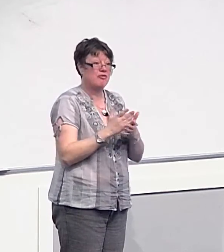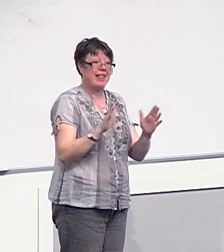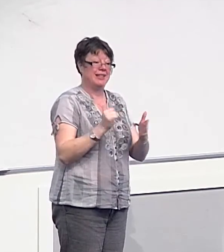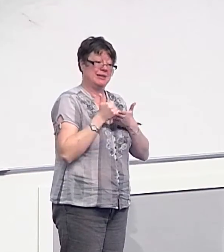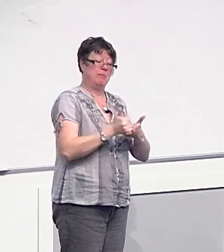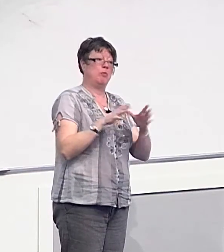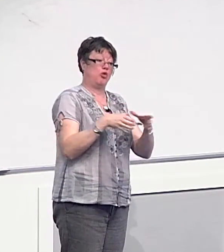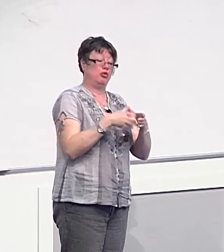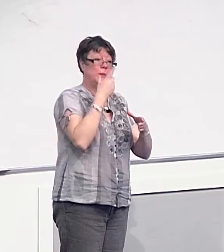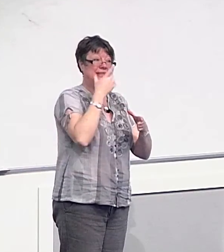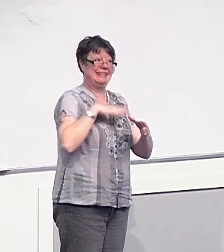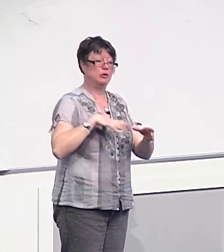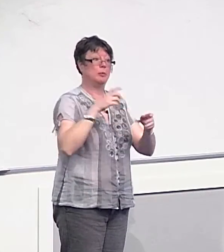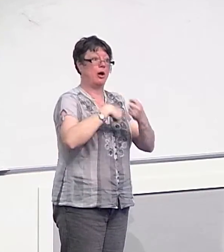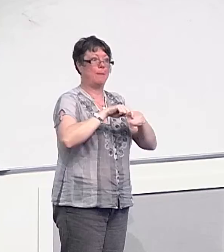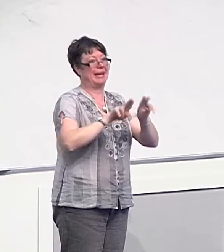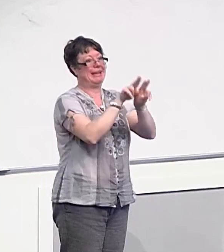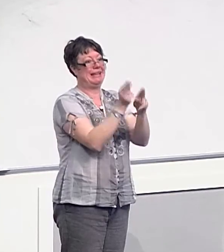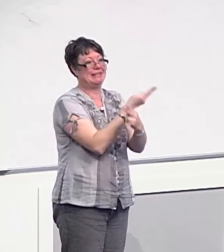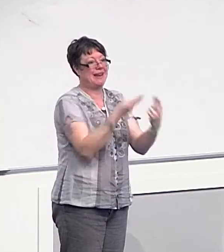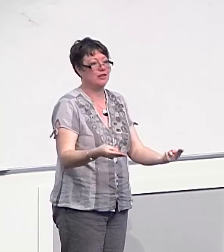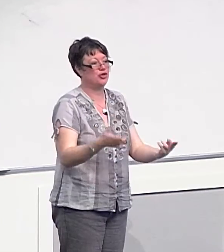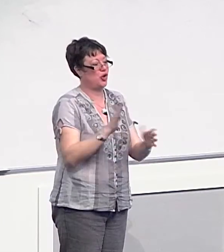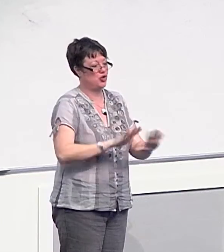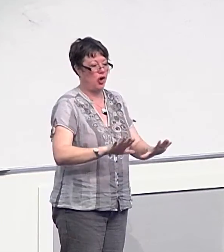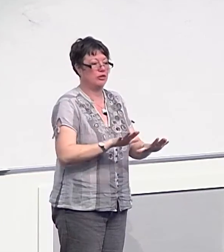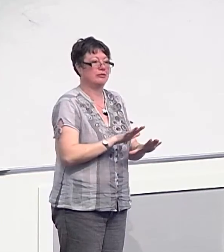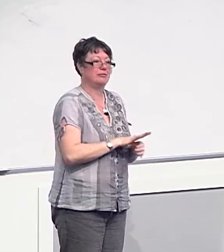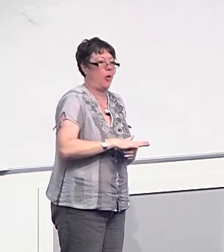than national. We have the internet. Yeah. We have the internet. So